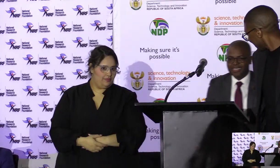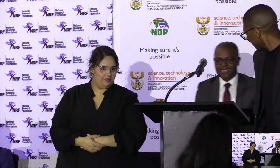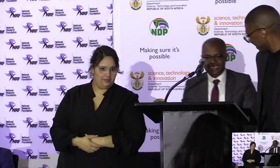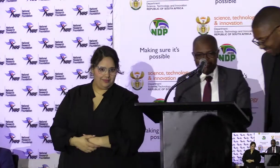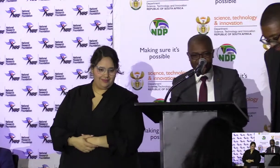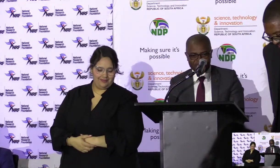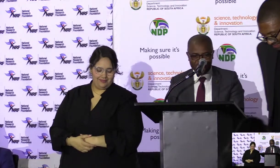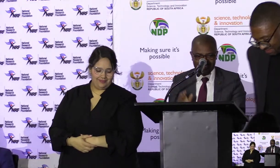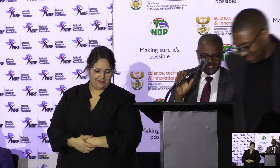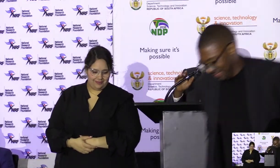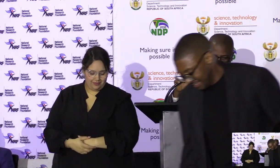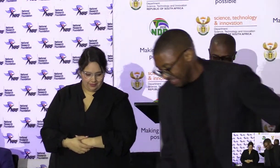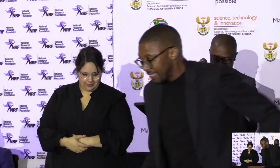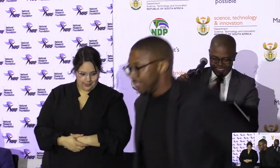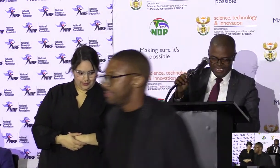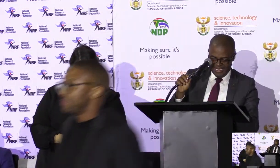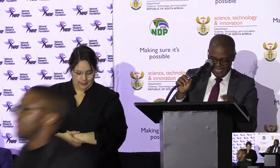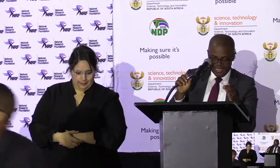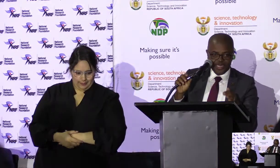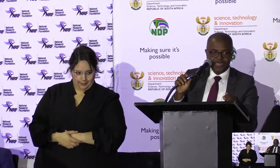Thank you, Doc. Thank you.